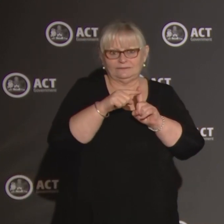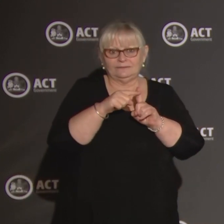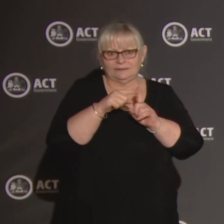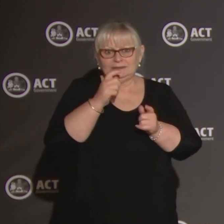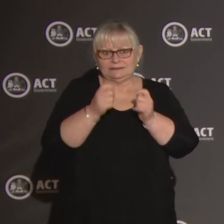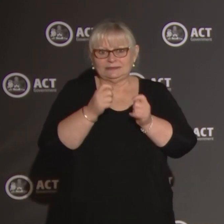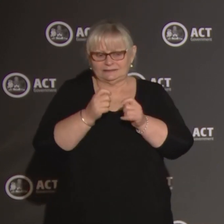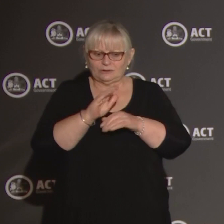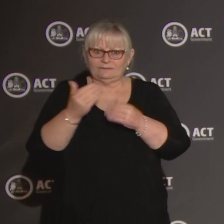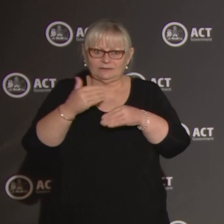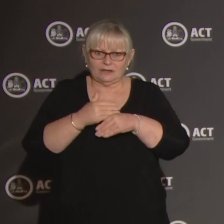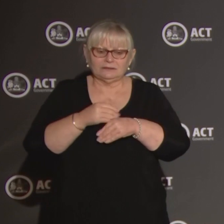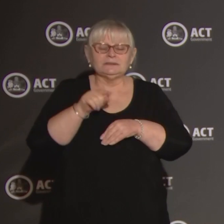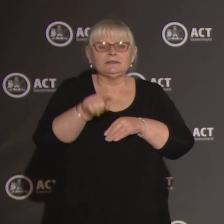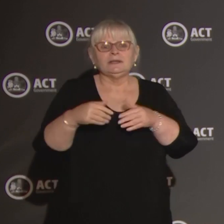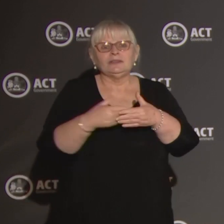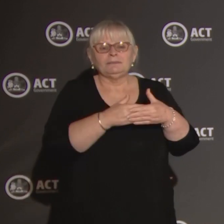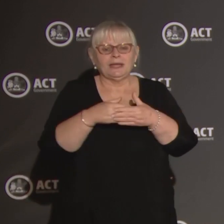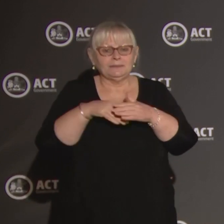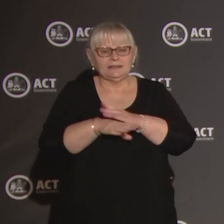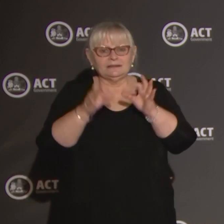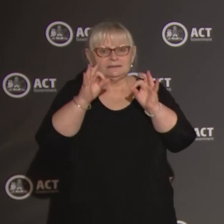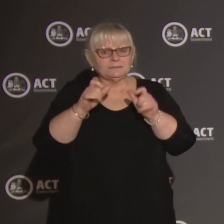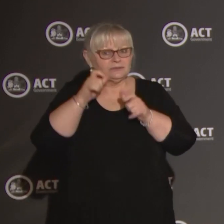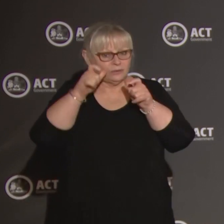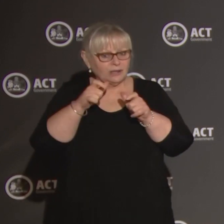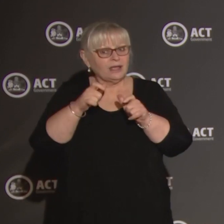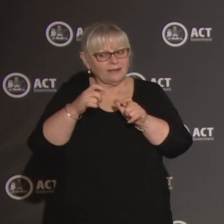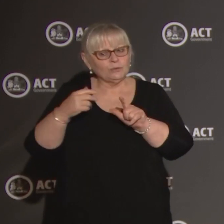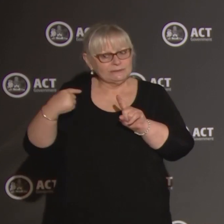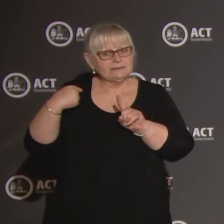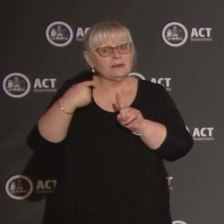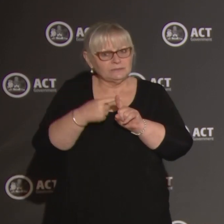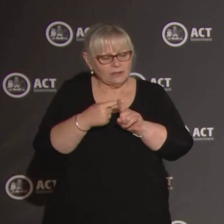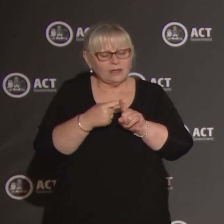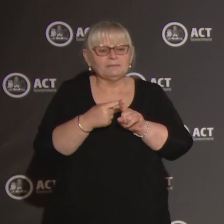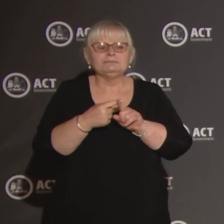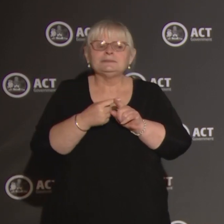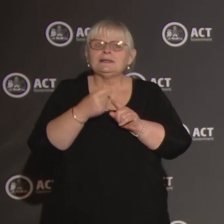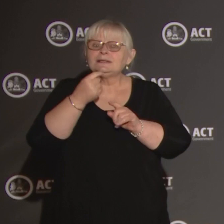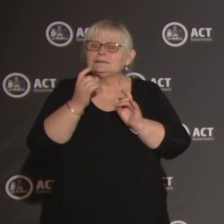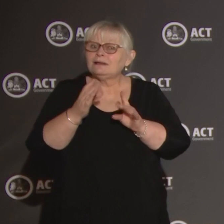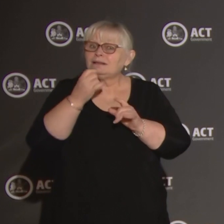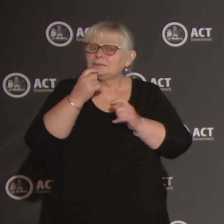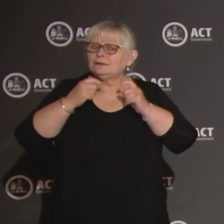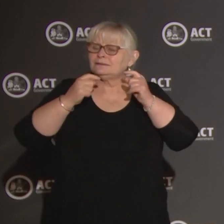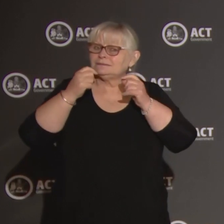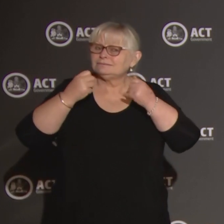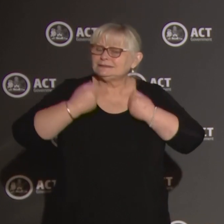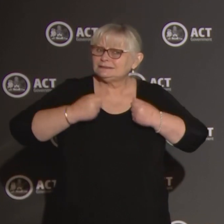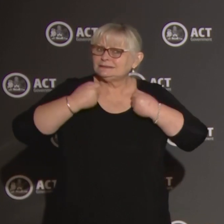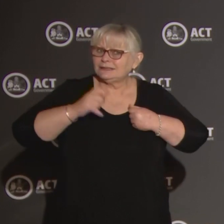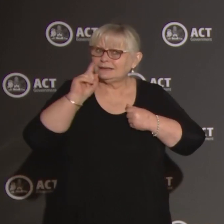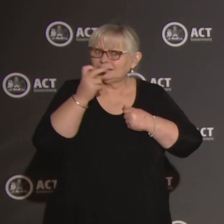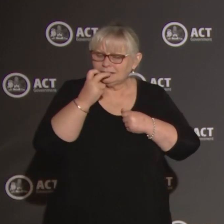overnight. The patient has been in the special care nursery for some time and became symptomatic last night. The